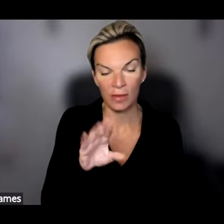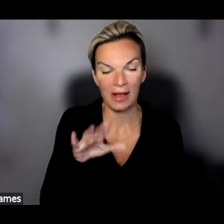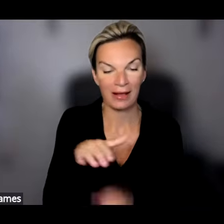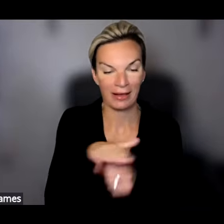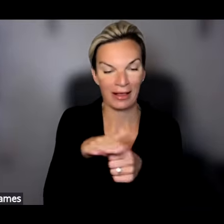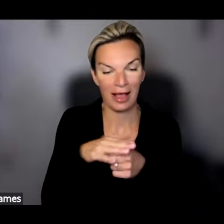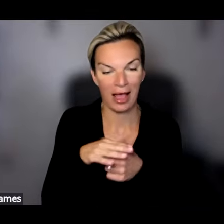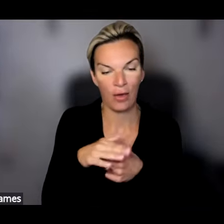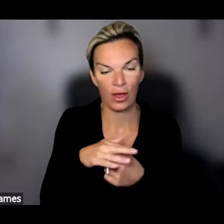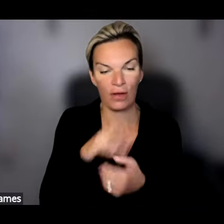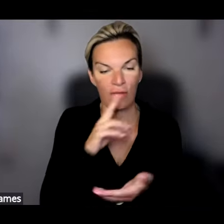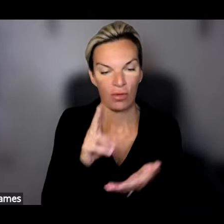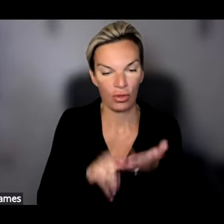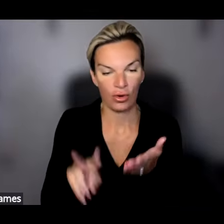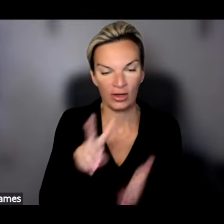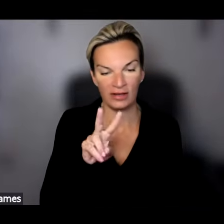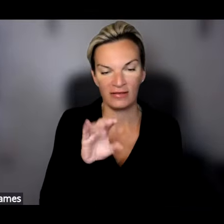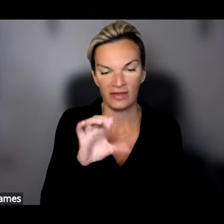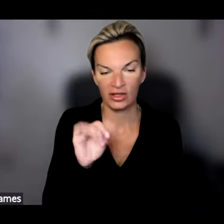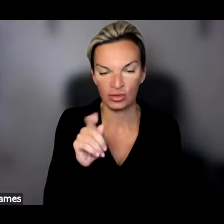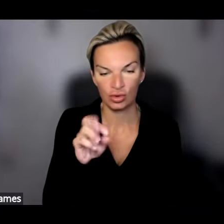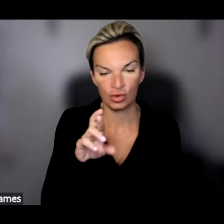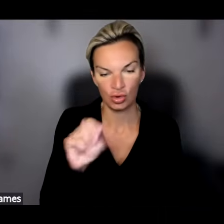statutory authority.